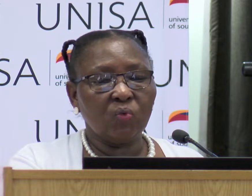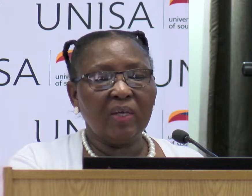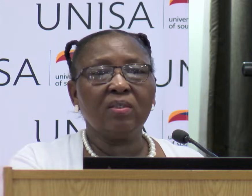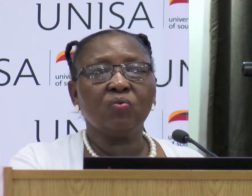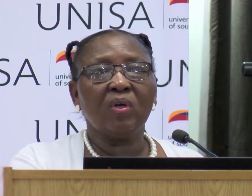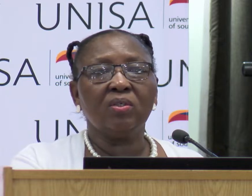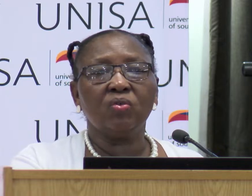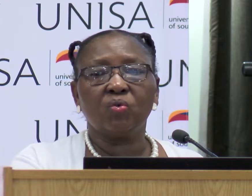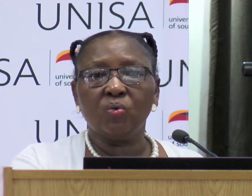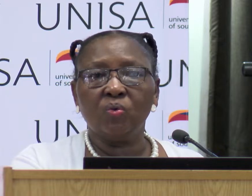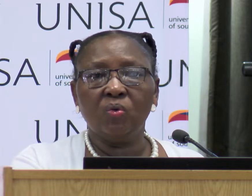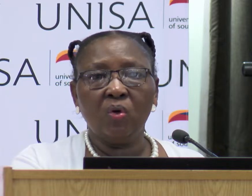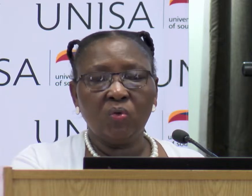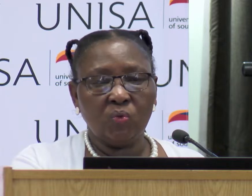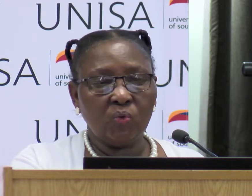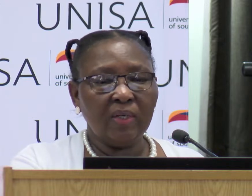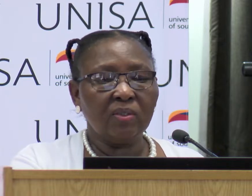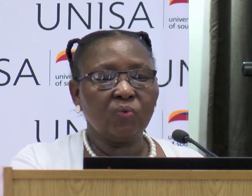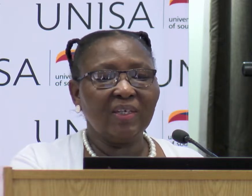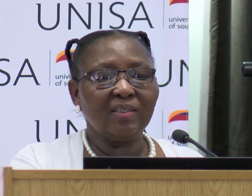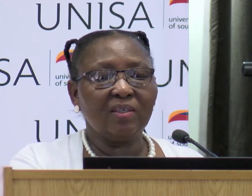declared 2022 to